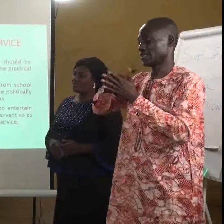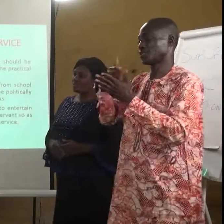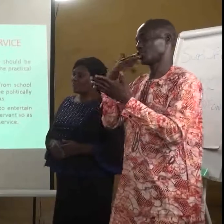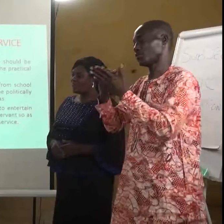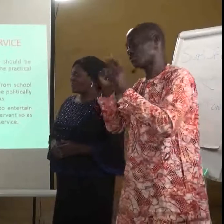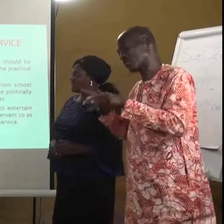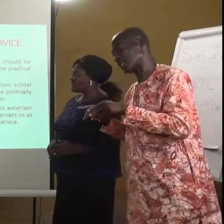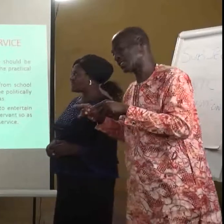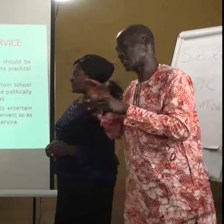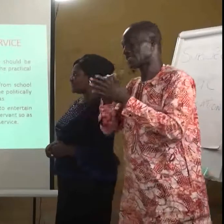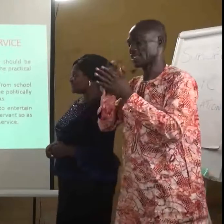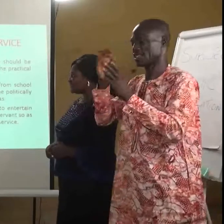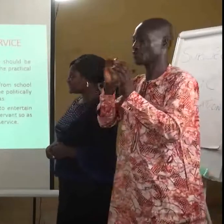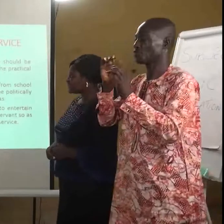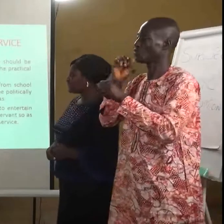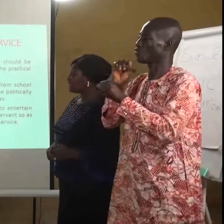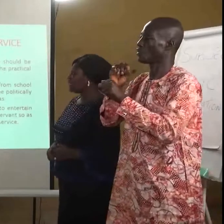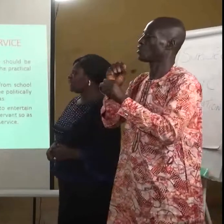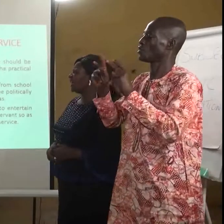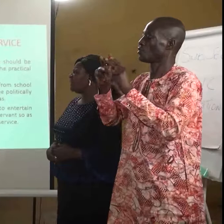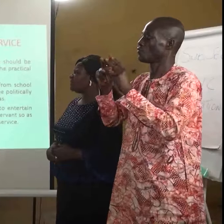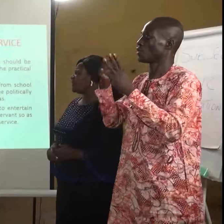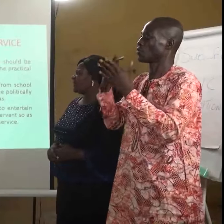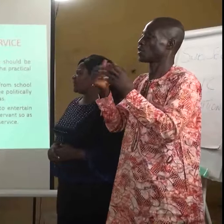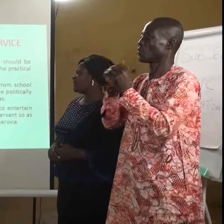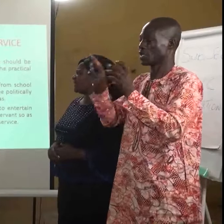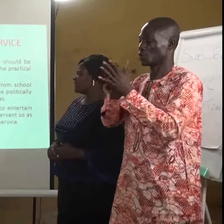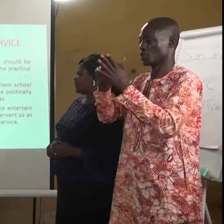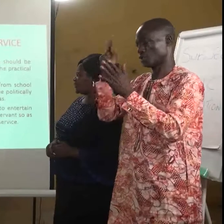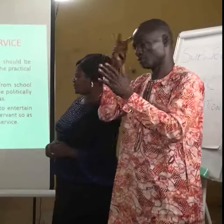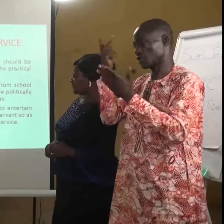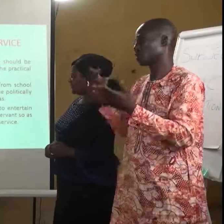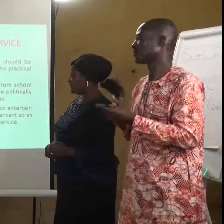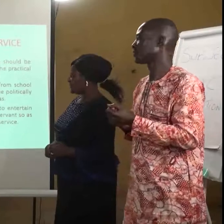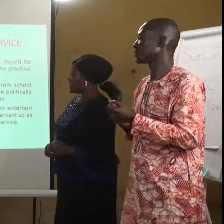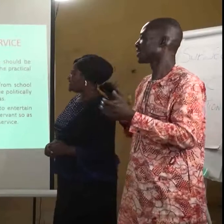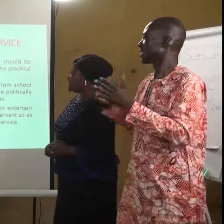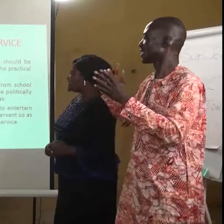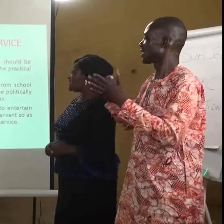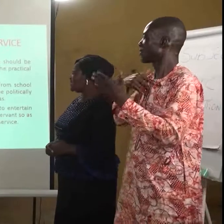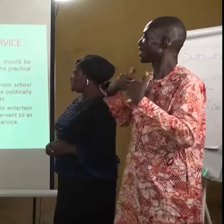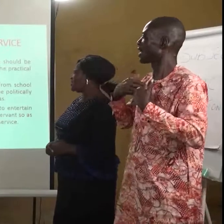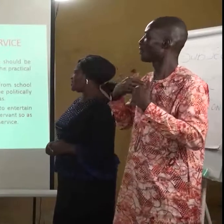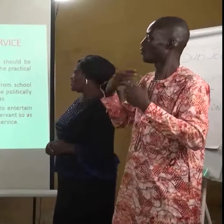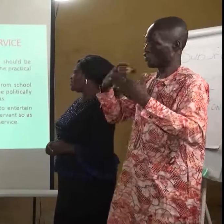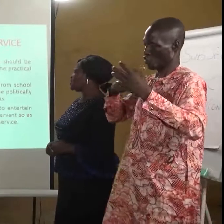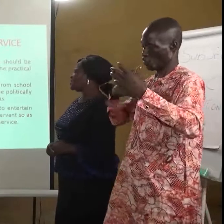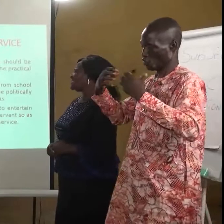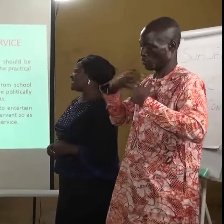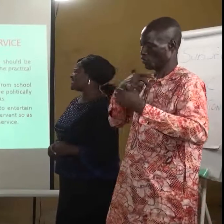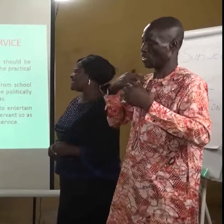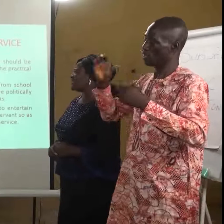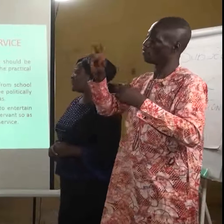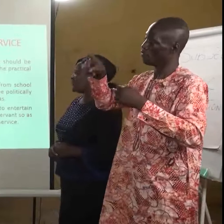services of the public service. Then we now have public complaint commission. This body will be used